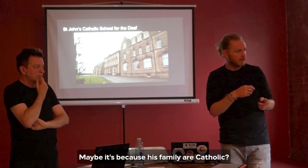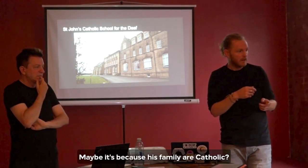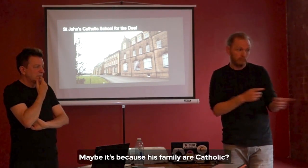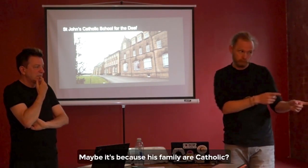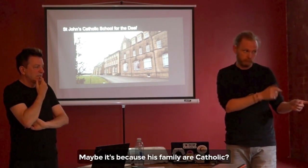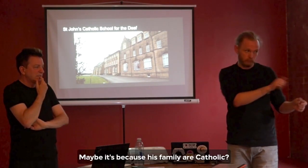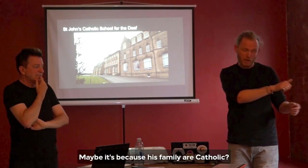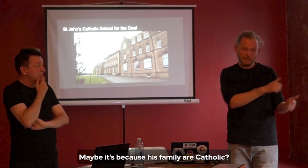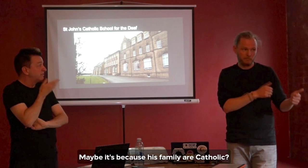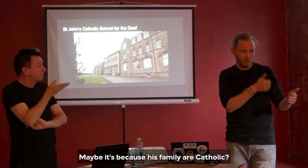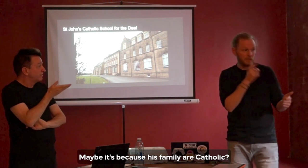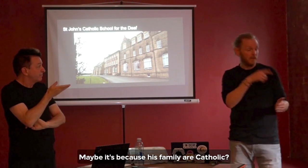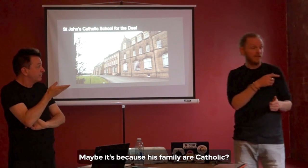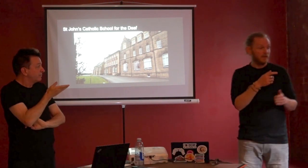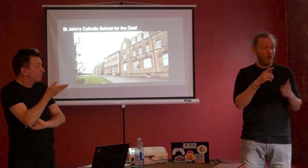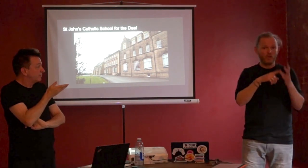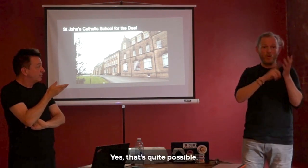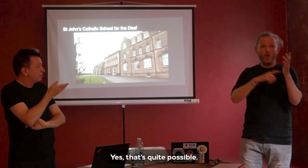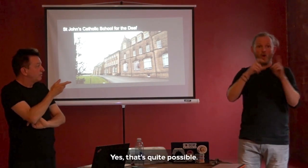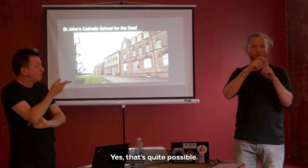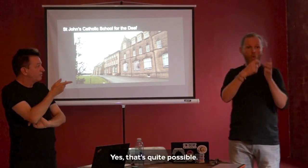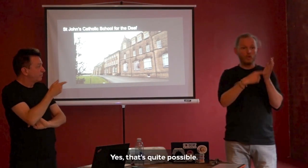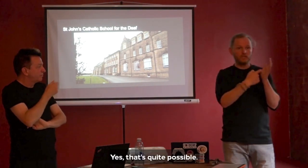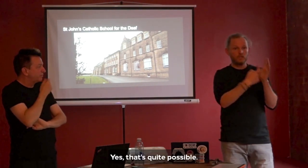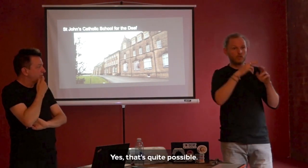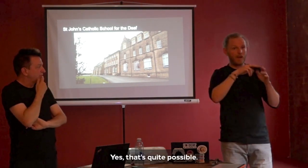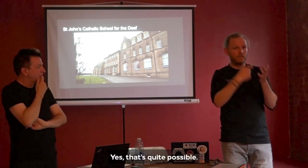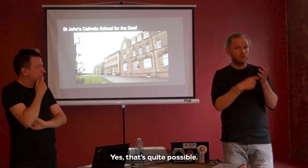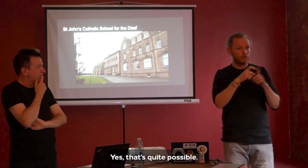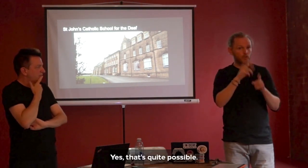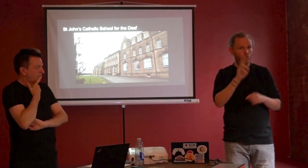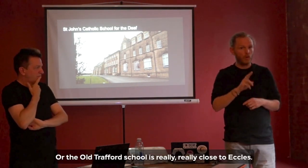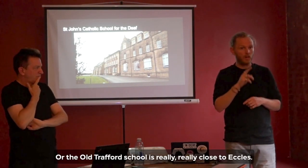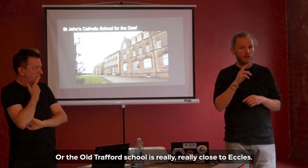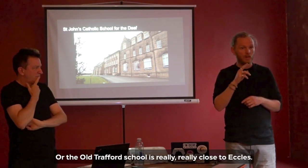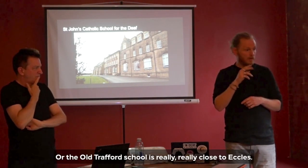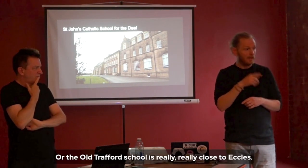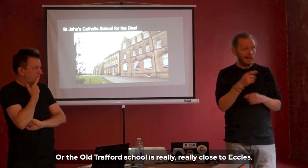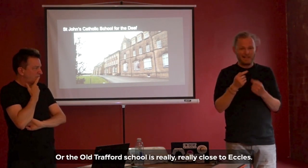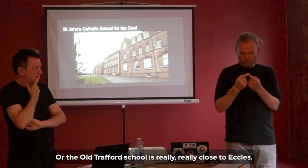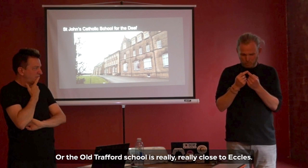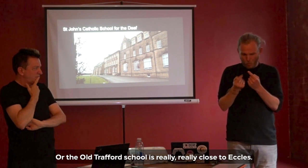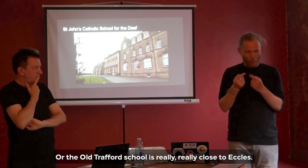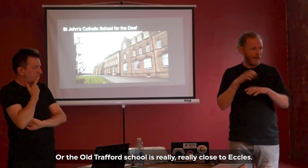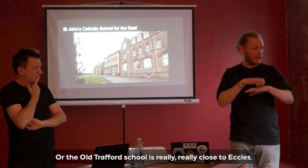I mean, maybe it's because his family were Catholic. Yeah, that's quite possible. Or the Trafford School